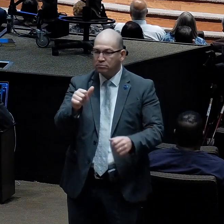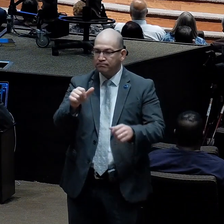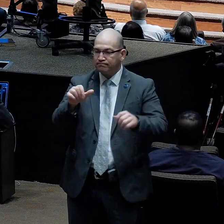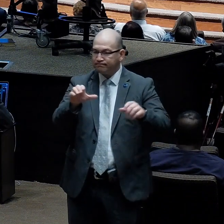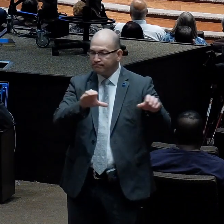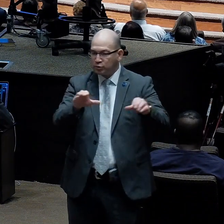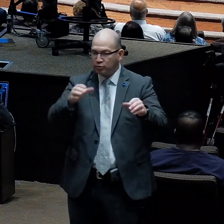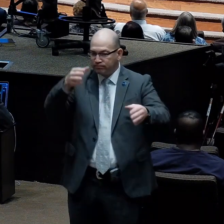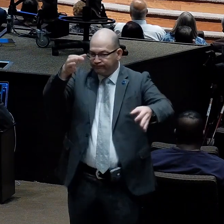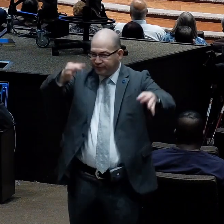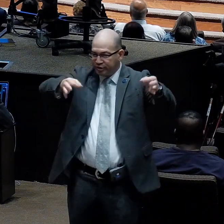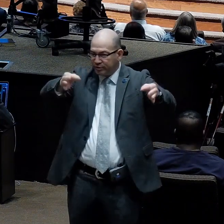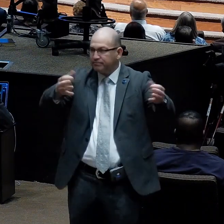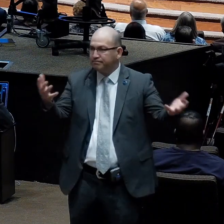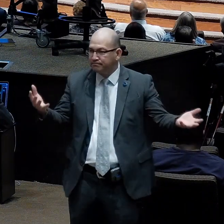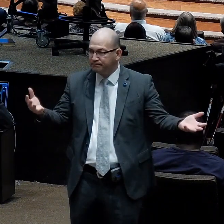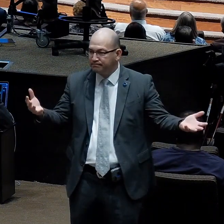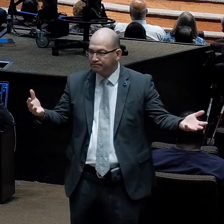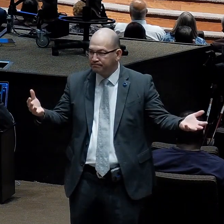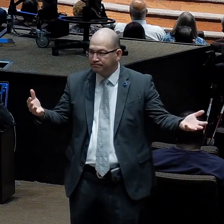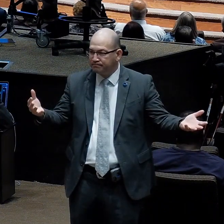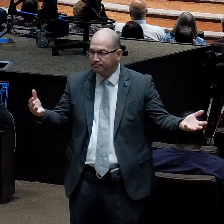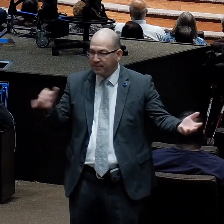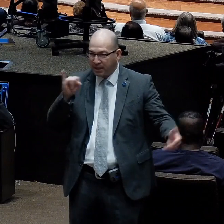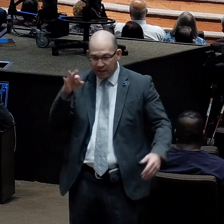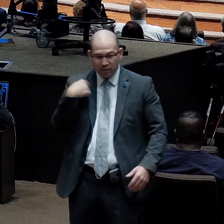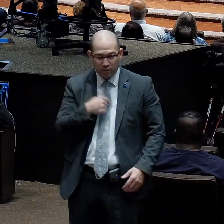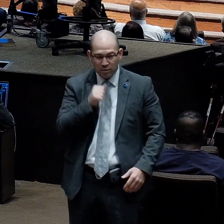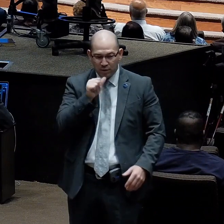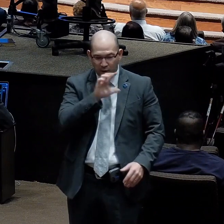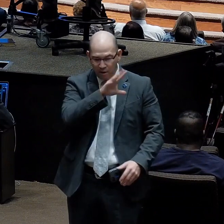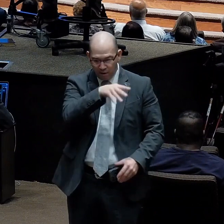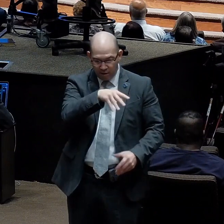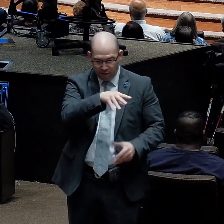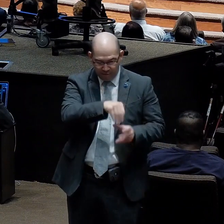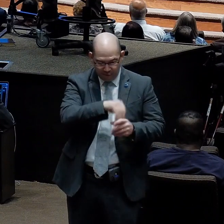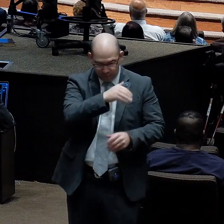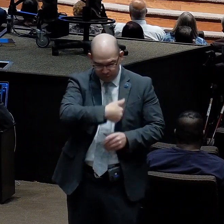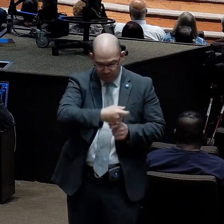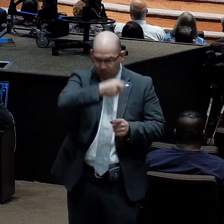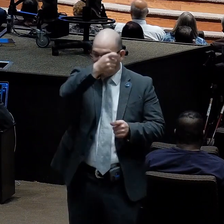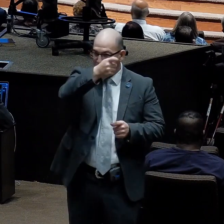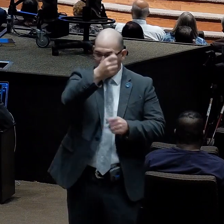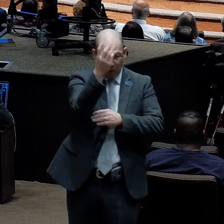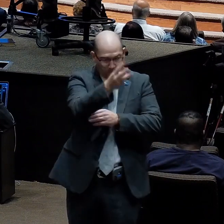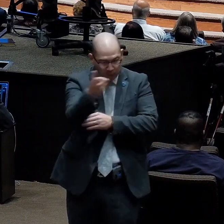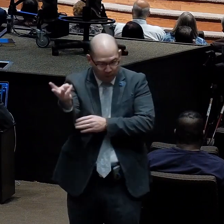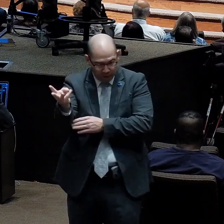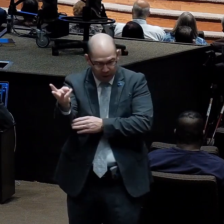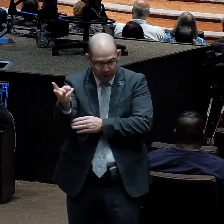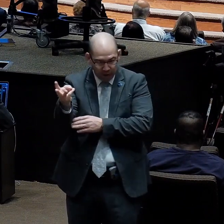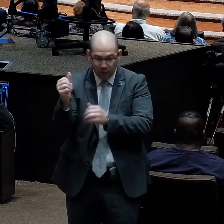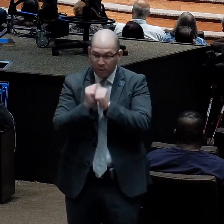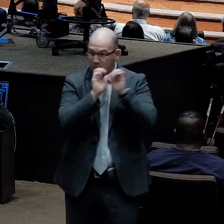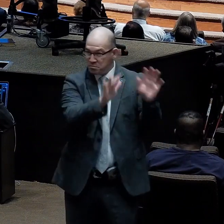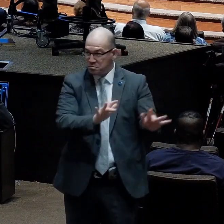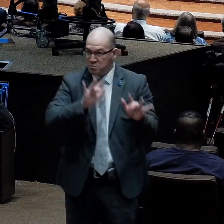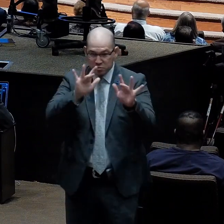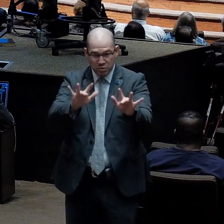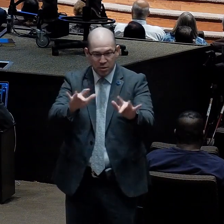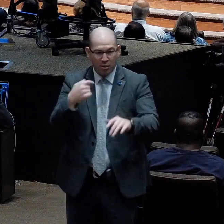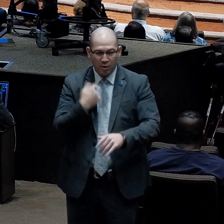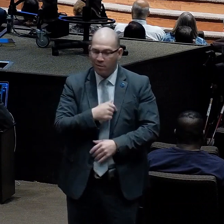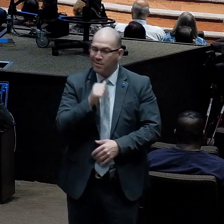If we are not reaching out with the gospel in mercy, we are not